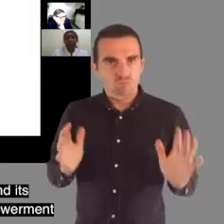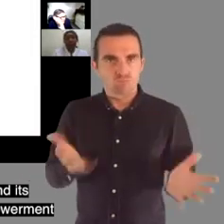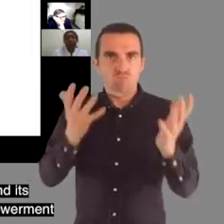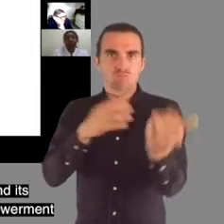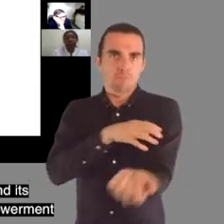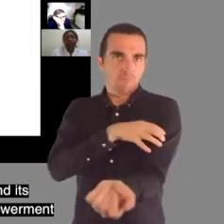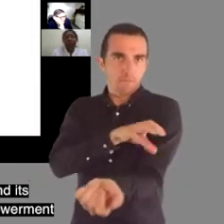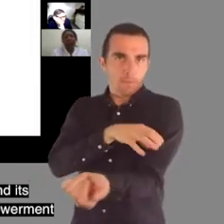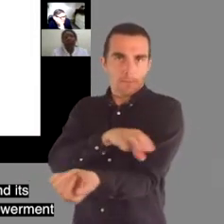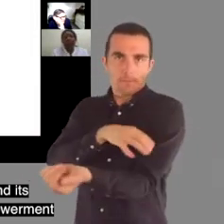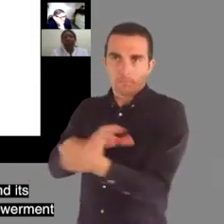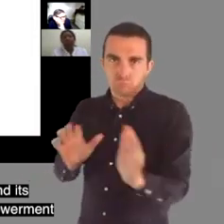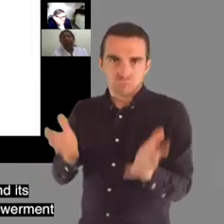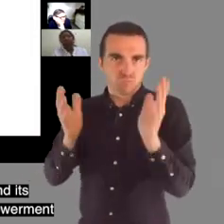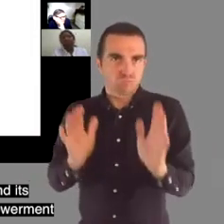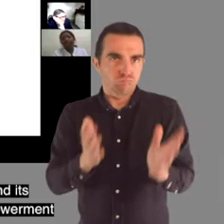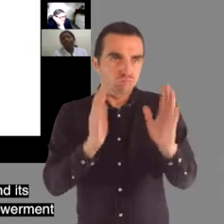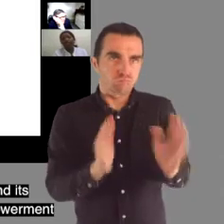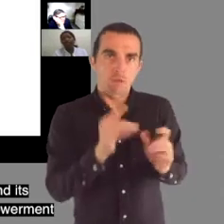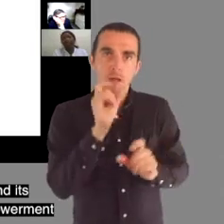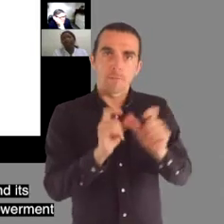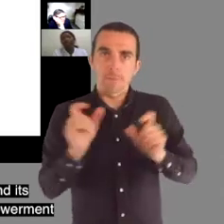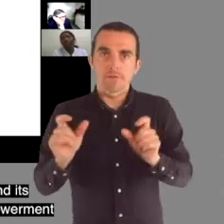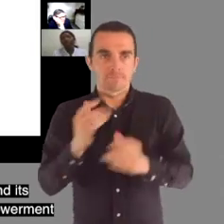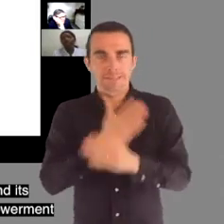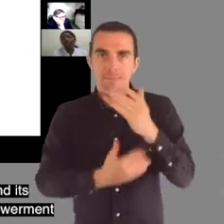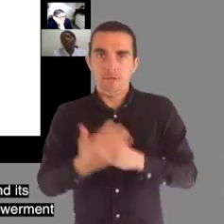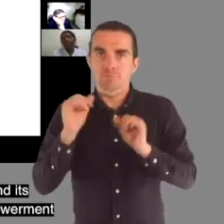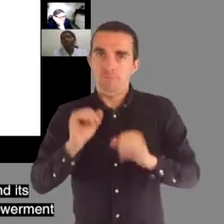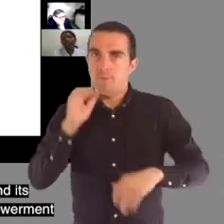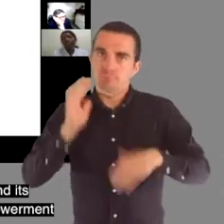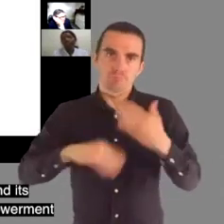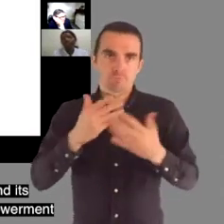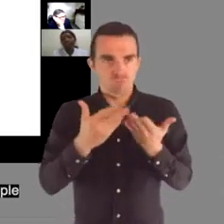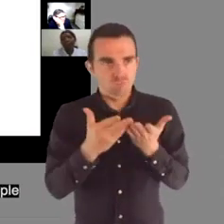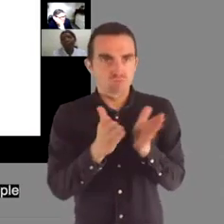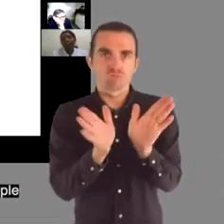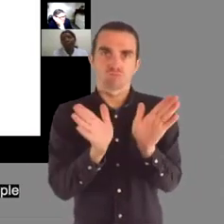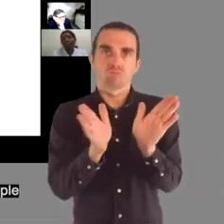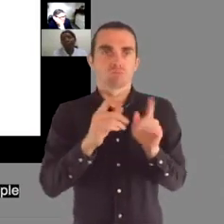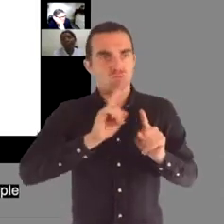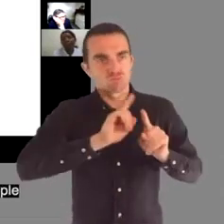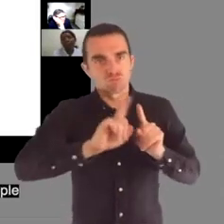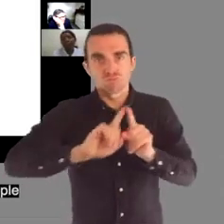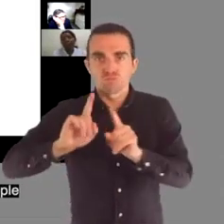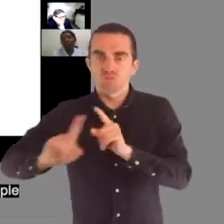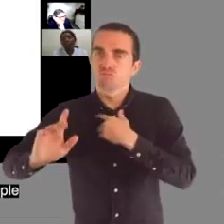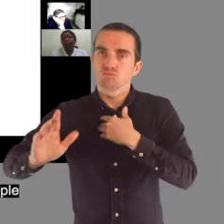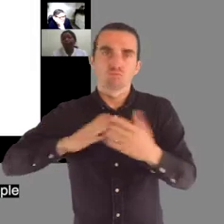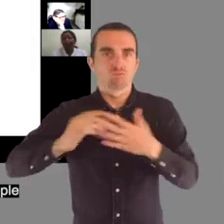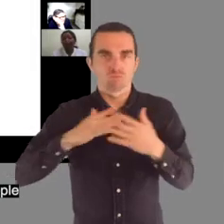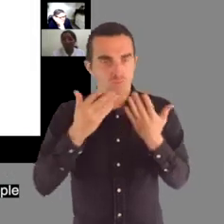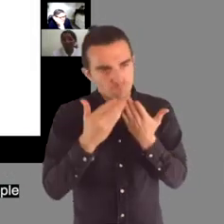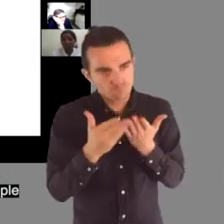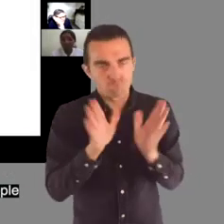The clarity of the message and its success will depend on the empowerment of the mass of disabled people in